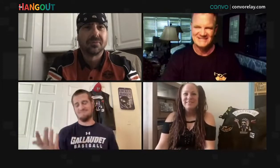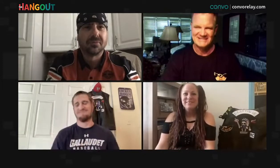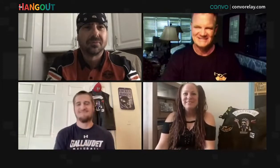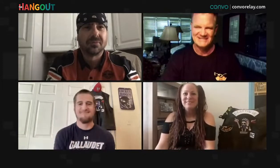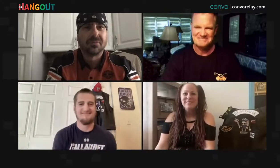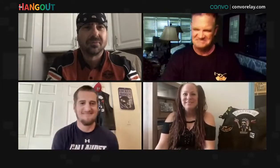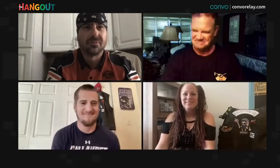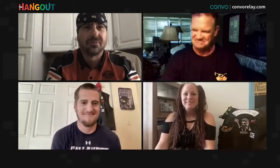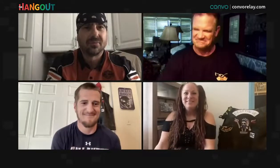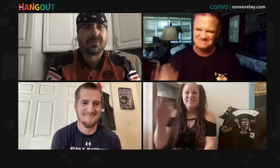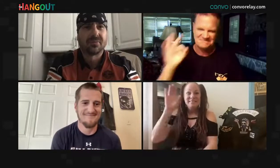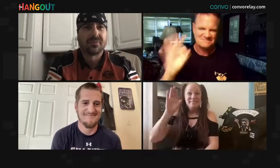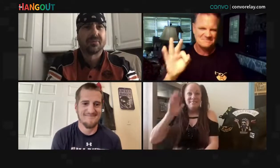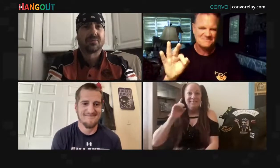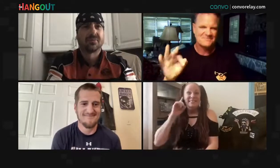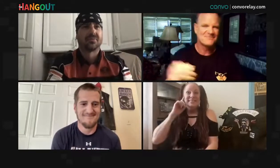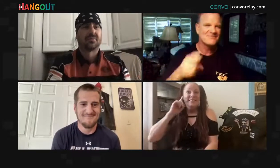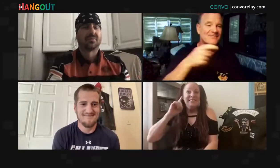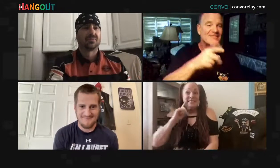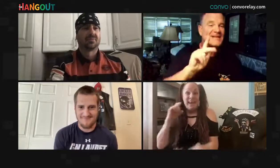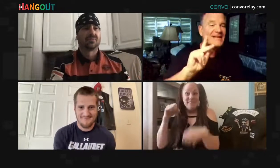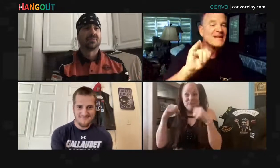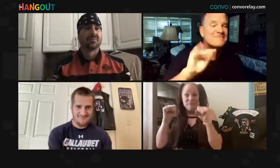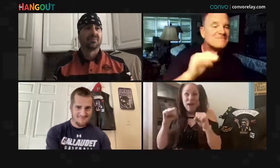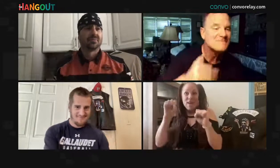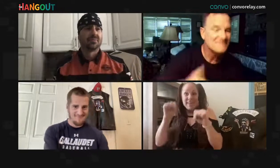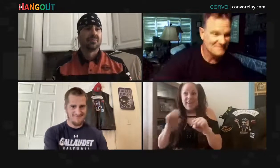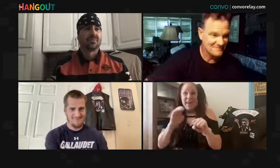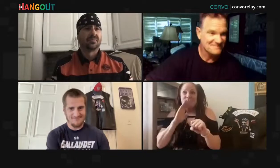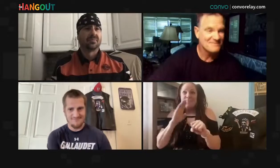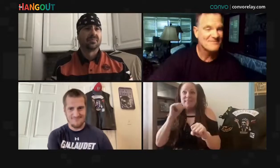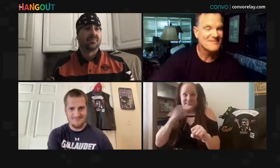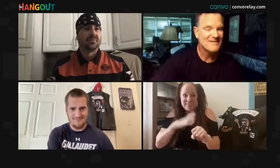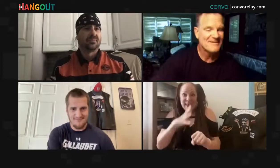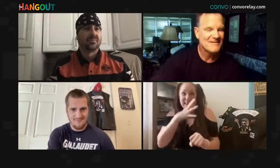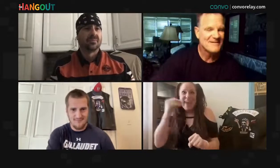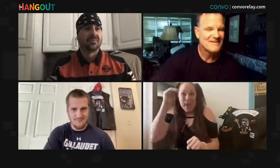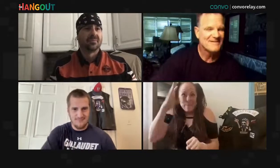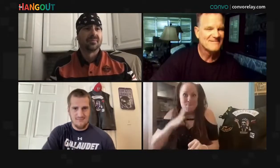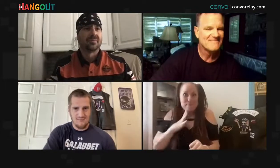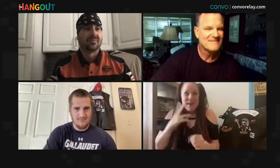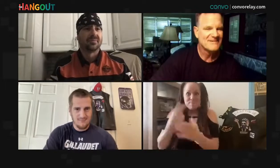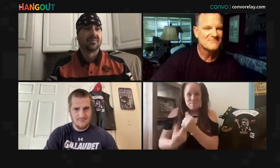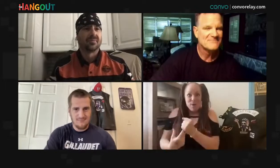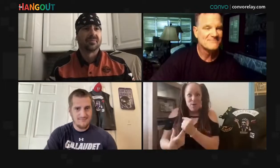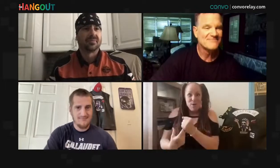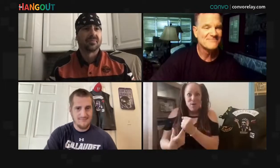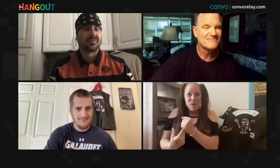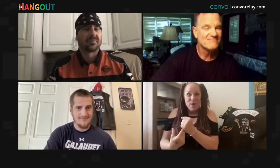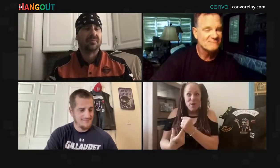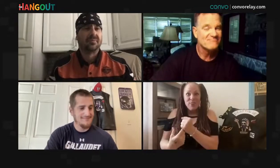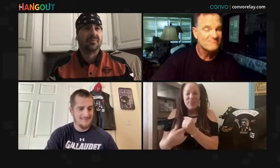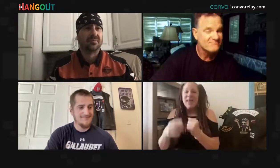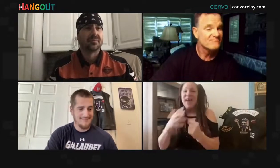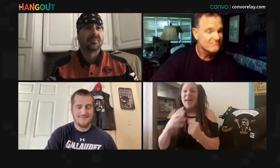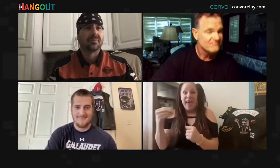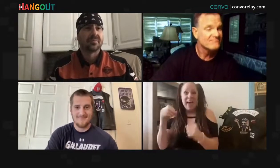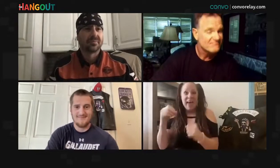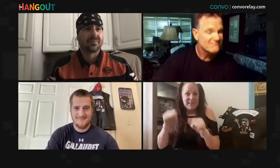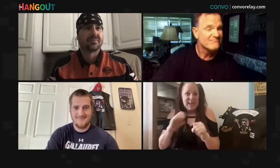like, wow, they just can't believe it. And so it's something that we could be proud of. And this is Kimberly here. And a deaf biker means you can be a